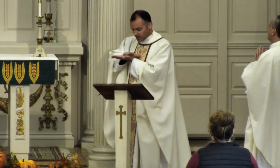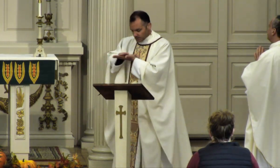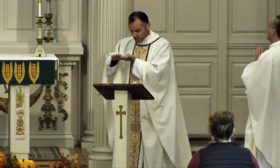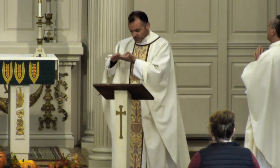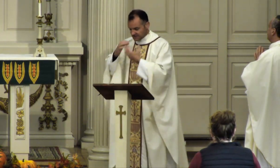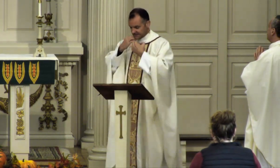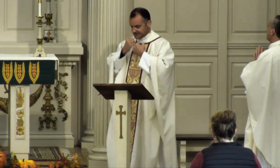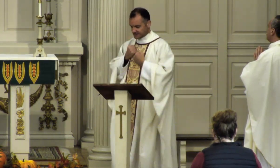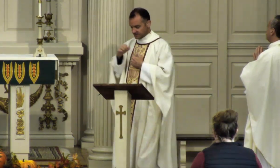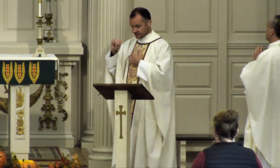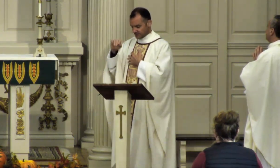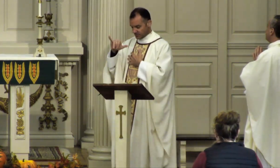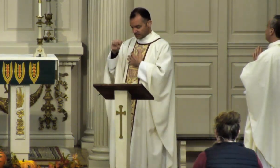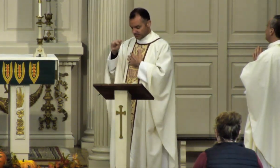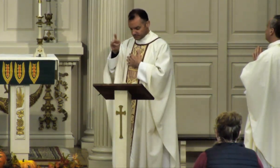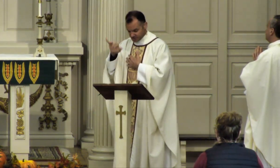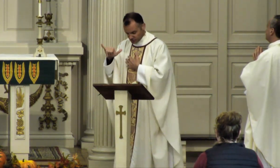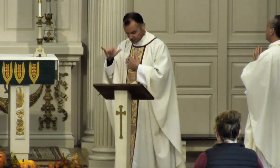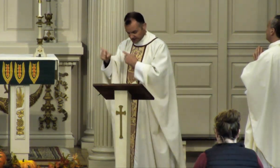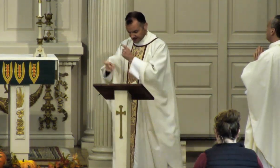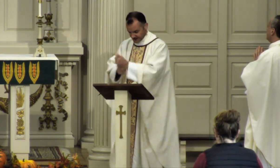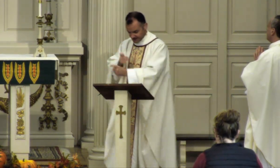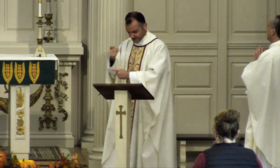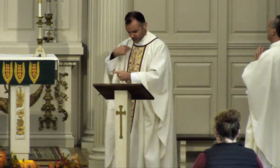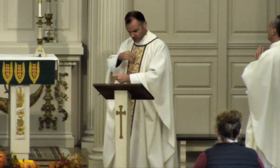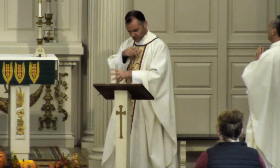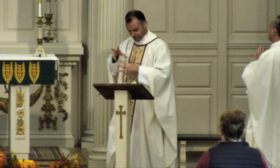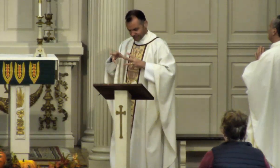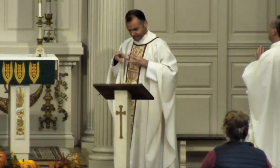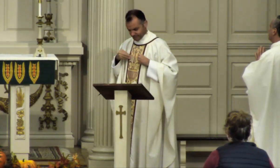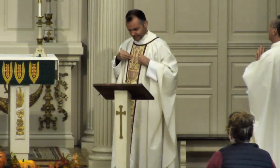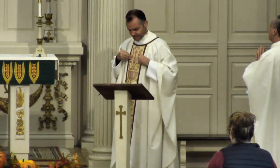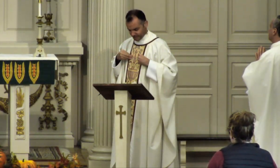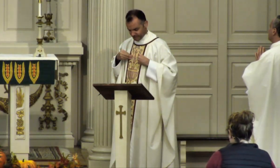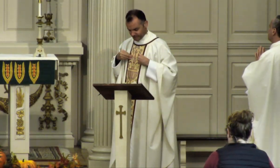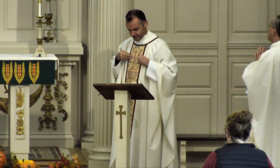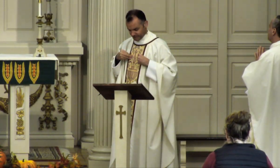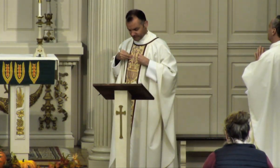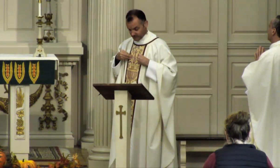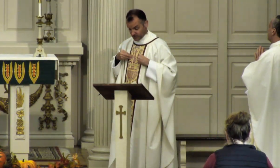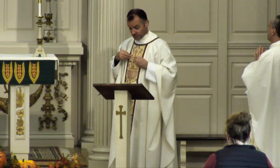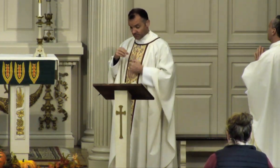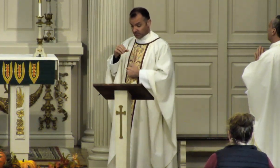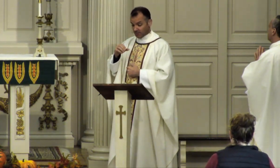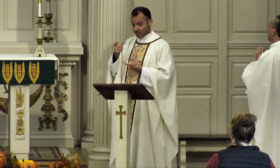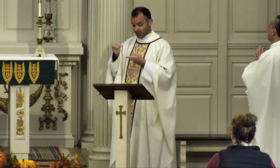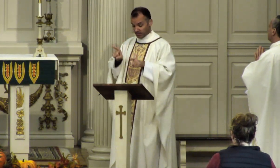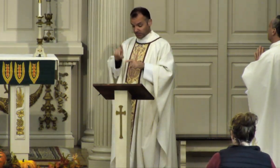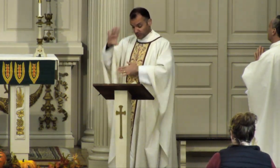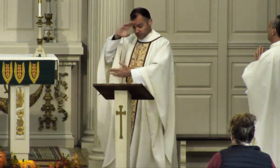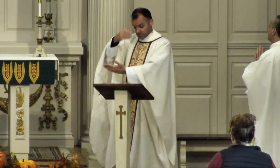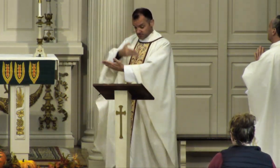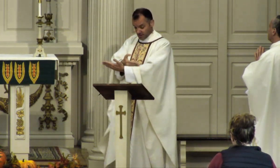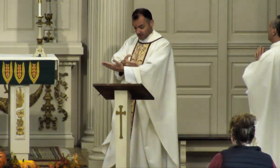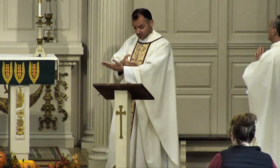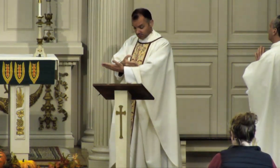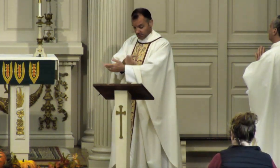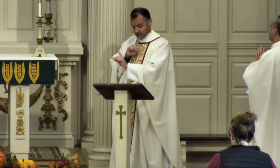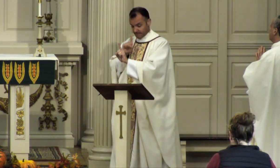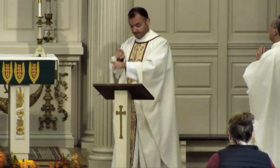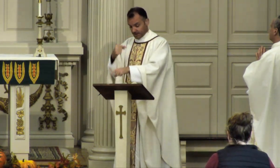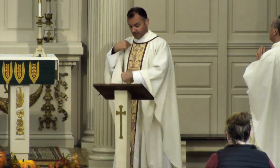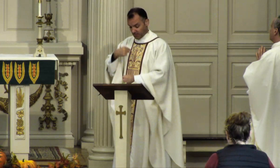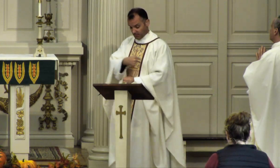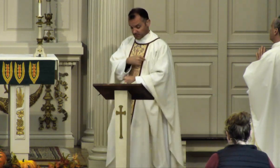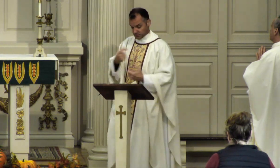We have partaken of the gifts of this sacred mystery, humbly imploring, O Lord,